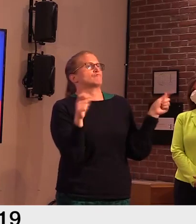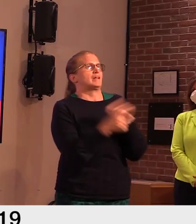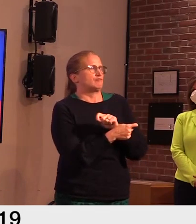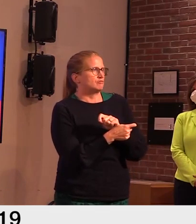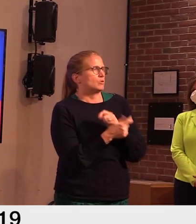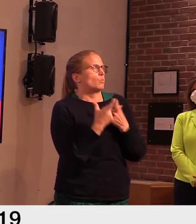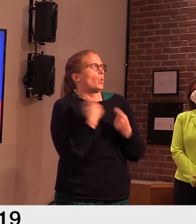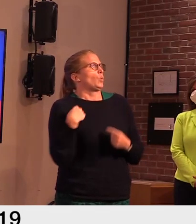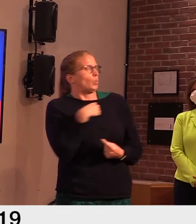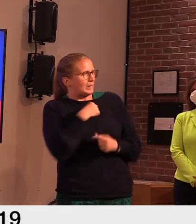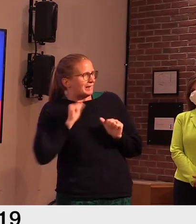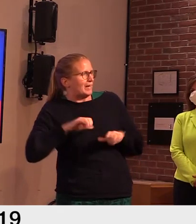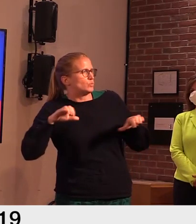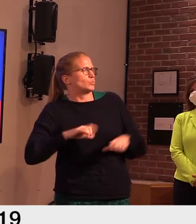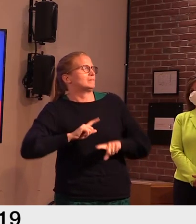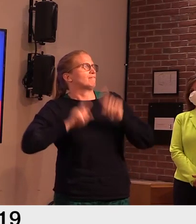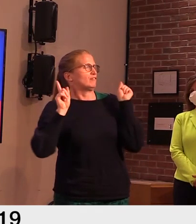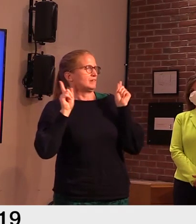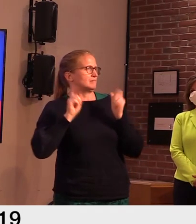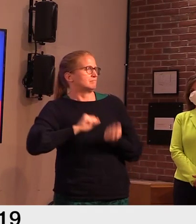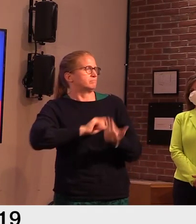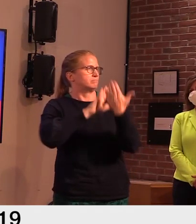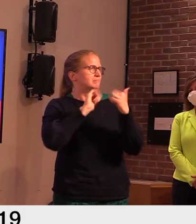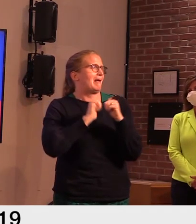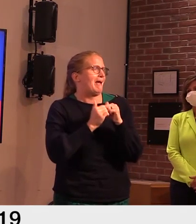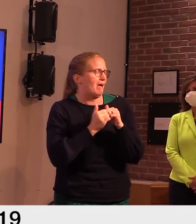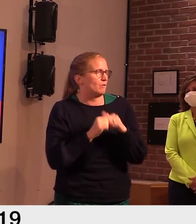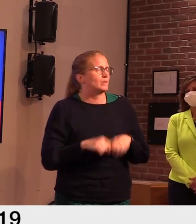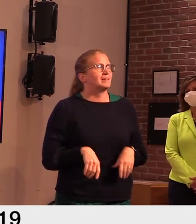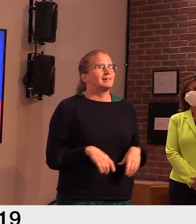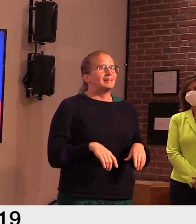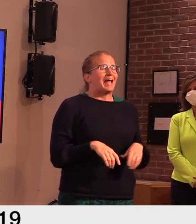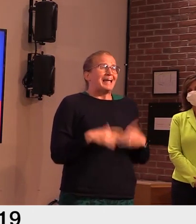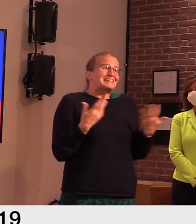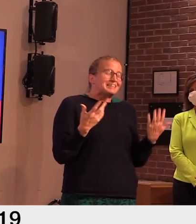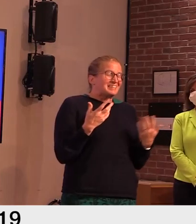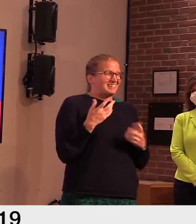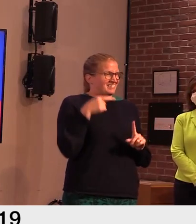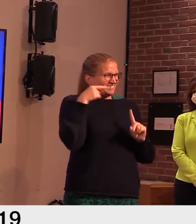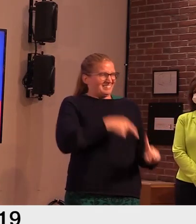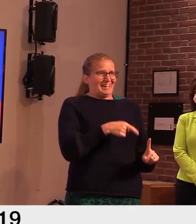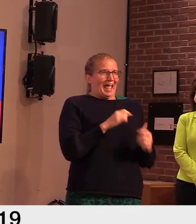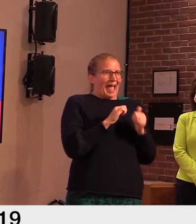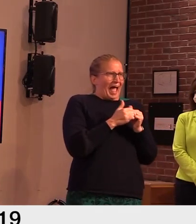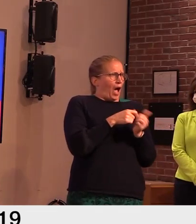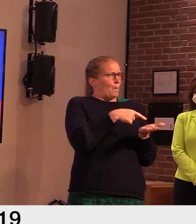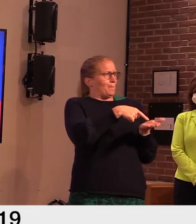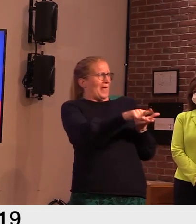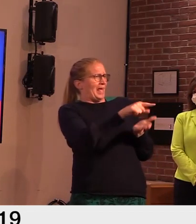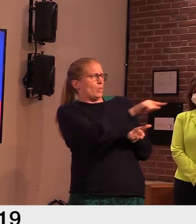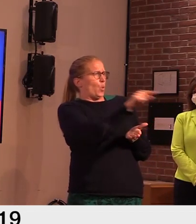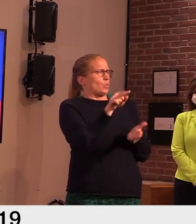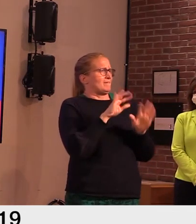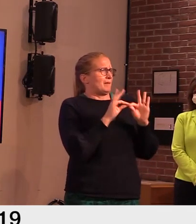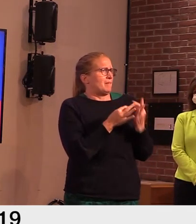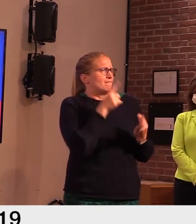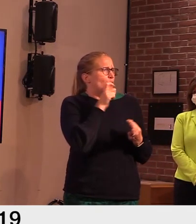The first thing we need to do is to accept that we need to do things differently, and I